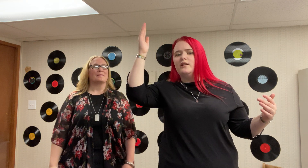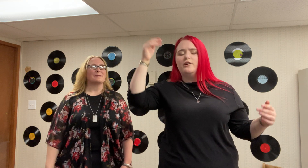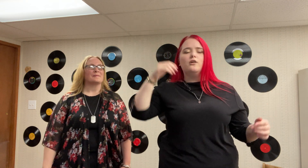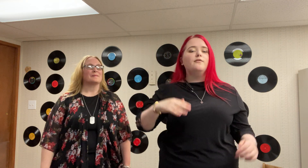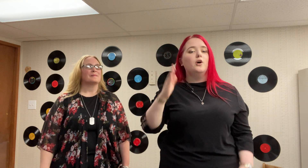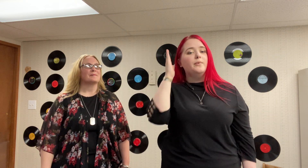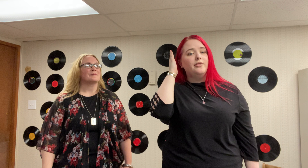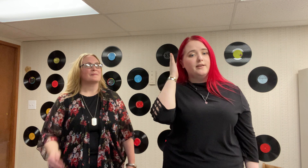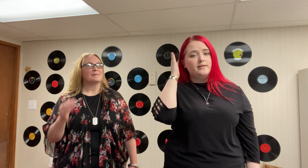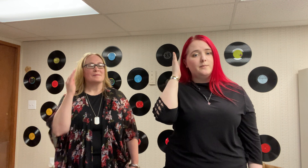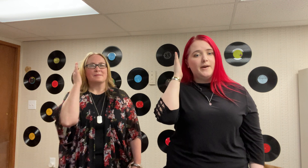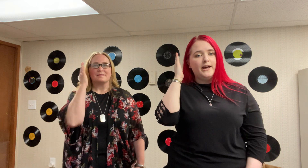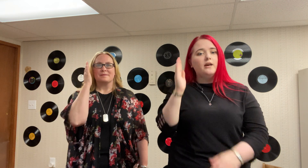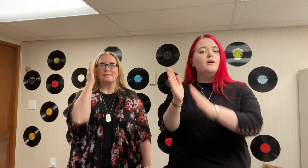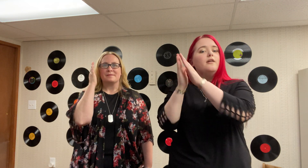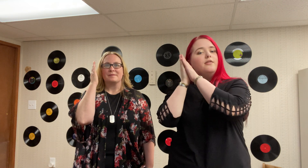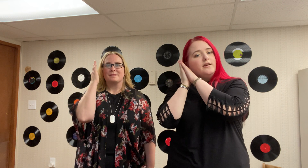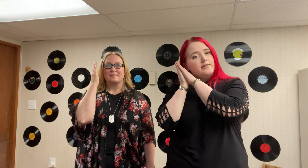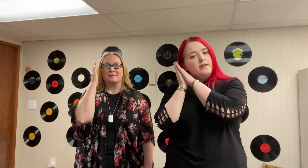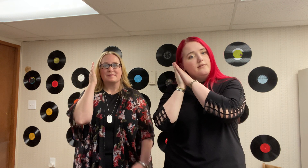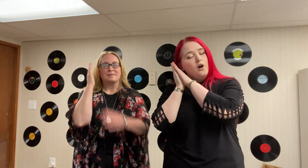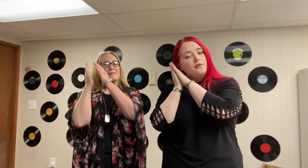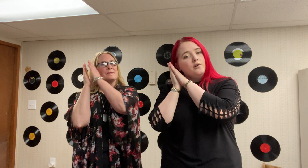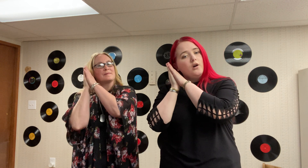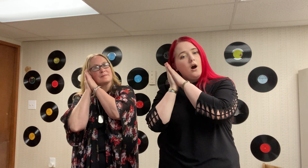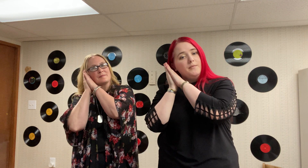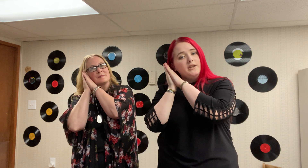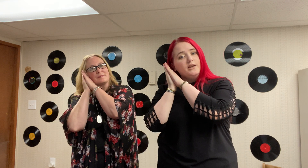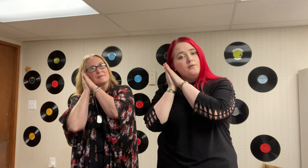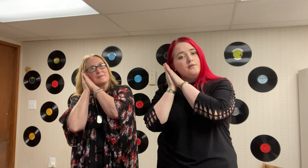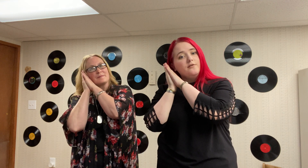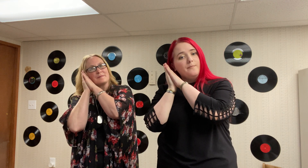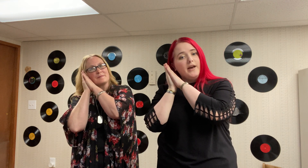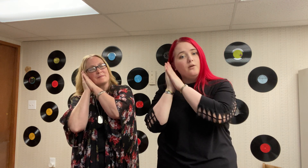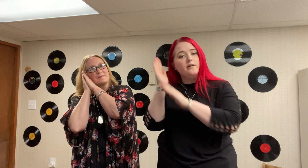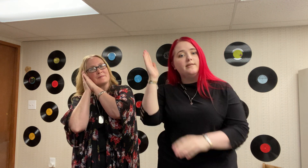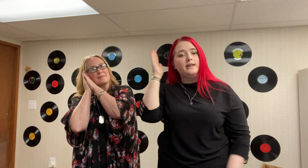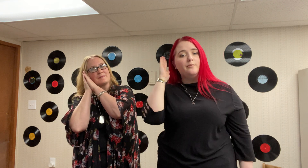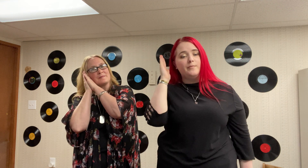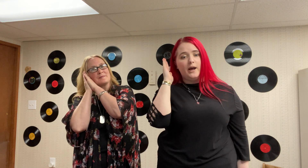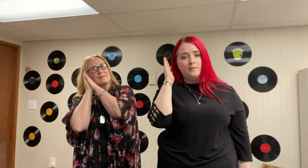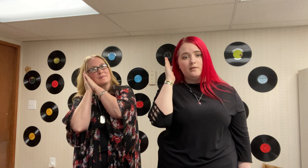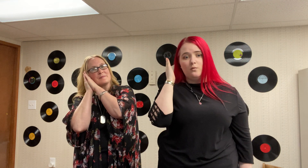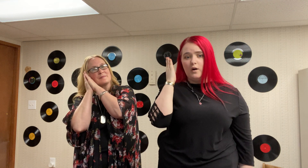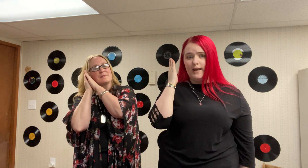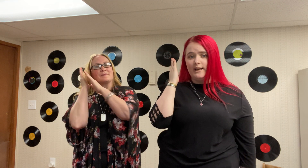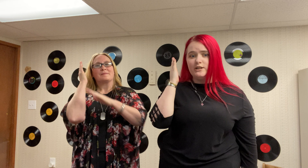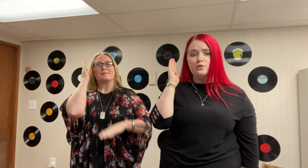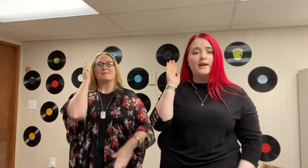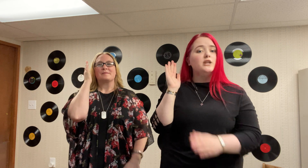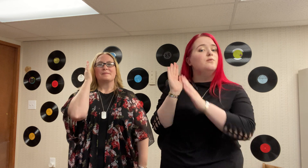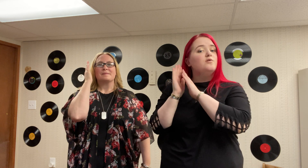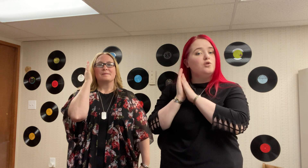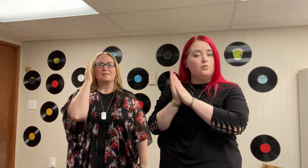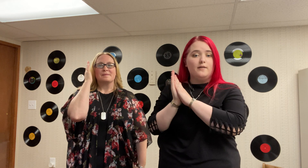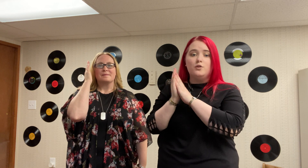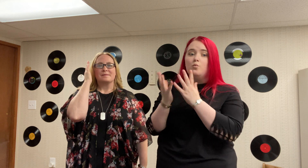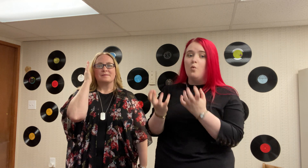lyrical flow, but this is bed. This is also commonly used for bed or sleep, but I'm using one hand. You can use two if you want